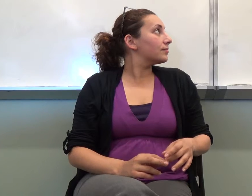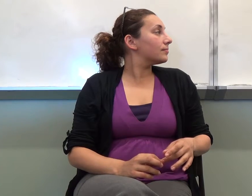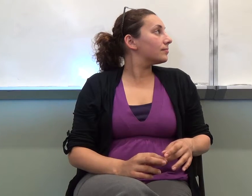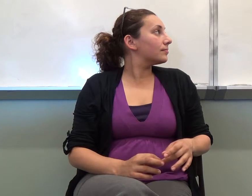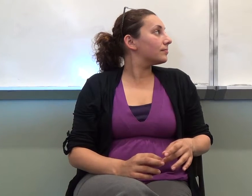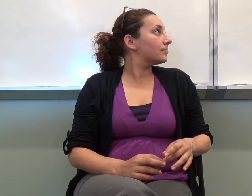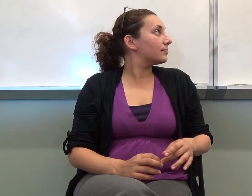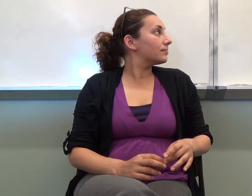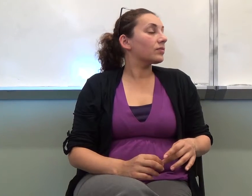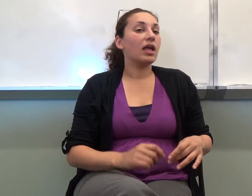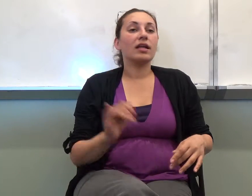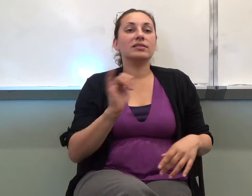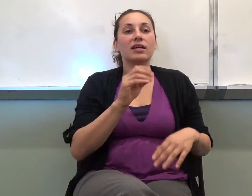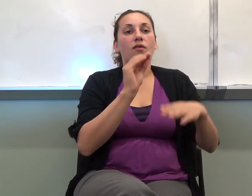a fraction of the whole.